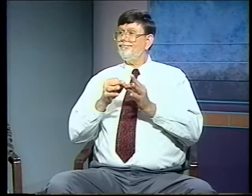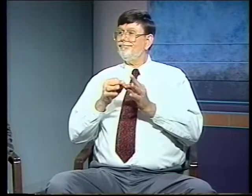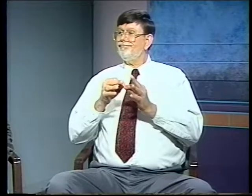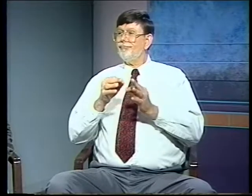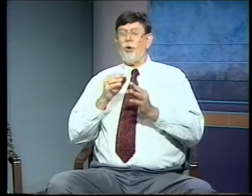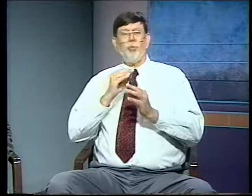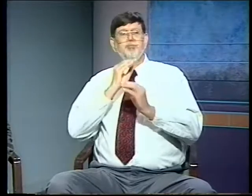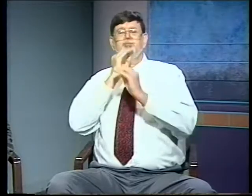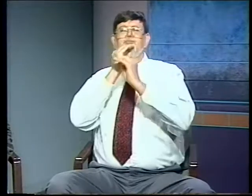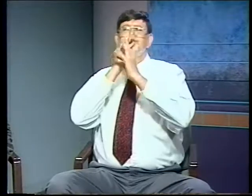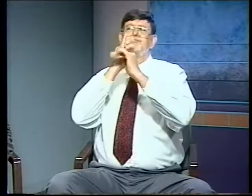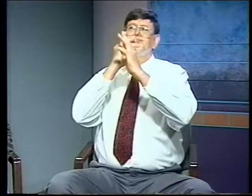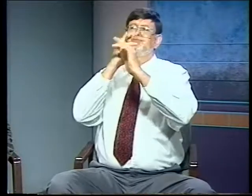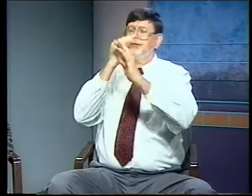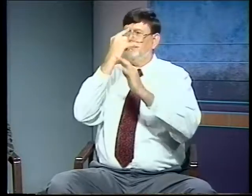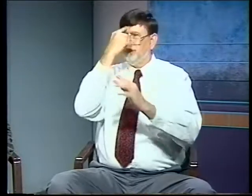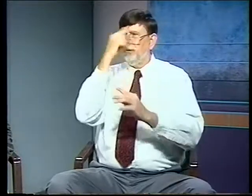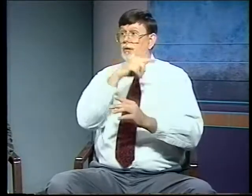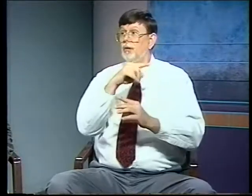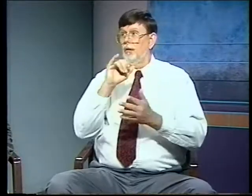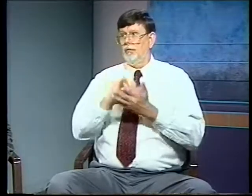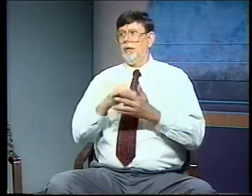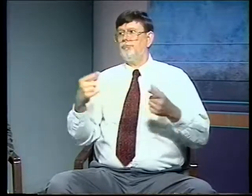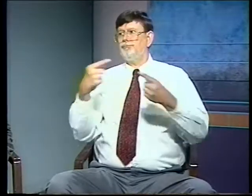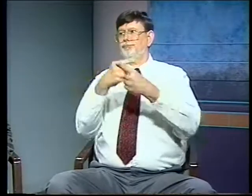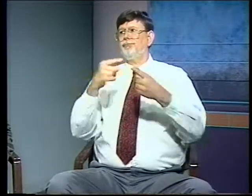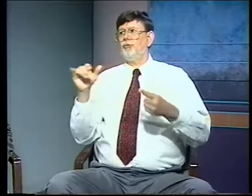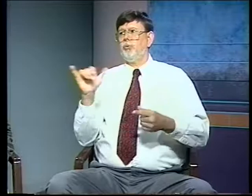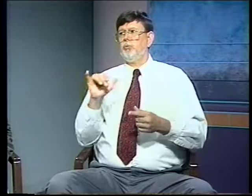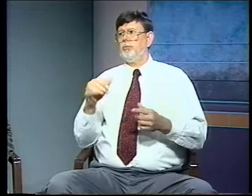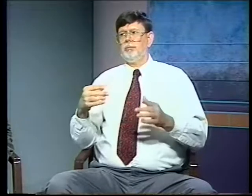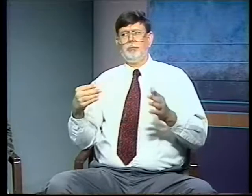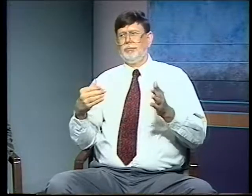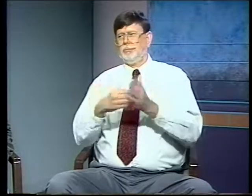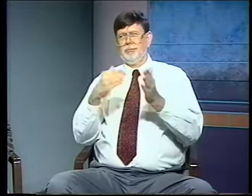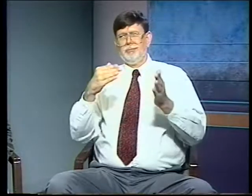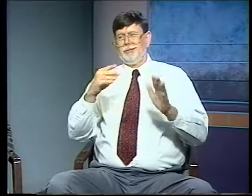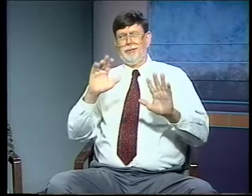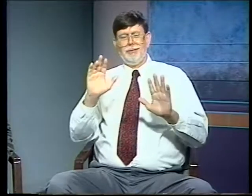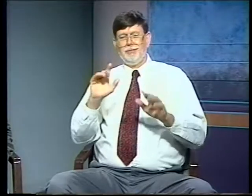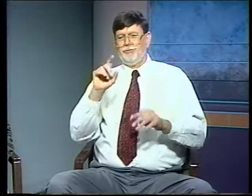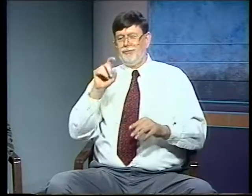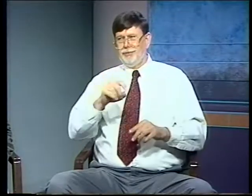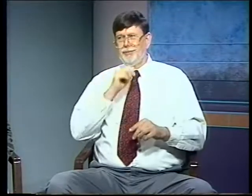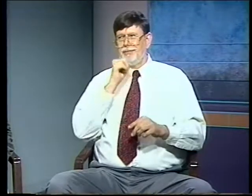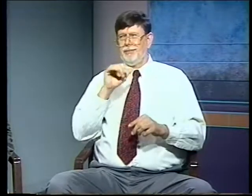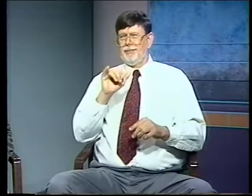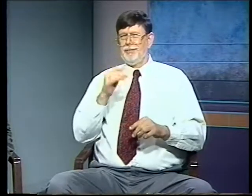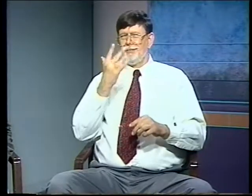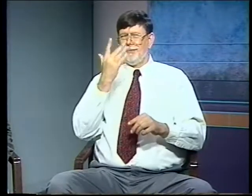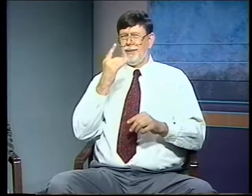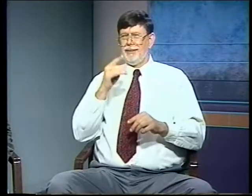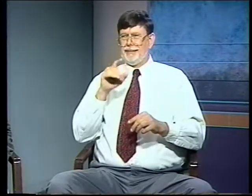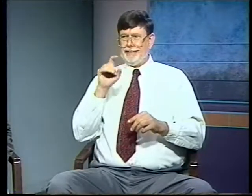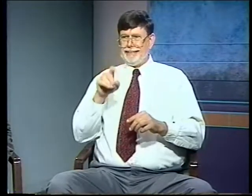and signing in American Sign Language. And the interpreter started voicing that. And of course, that would be totally